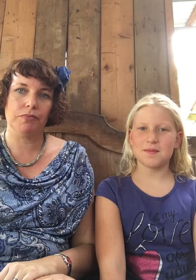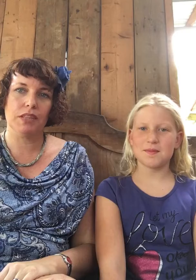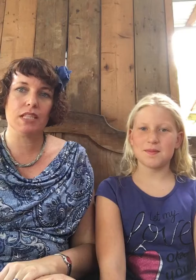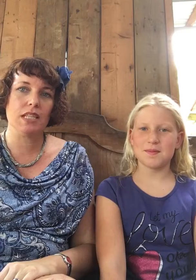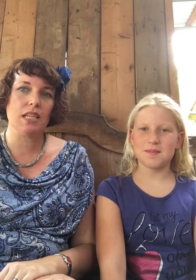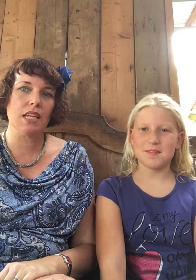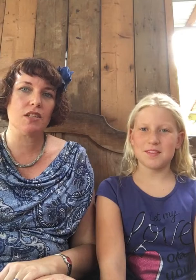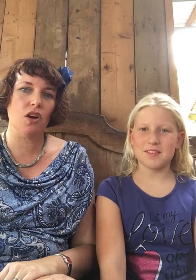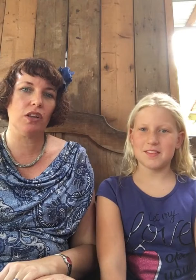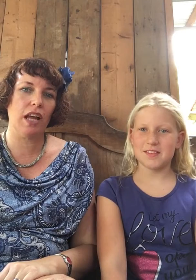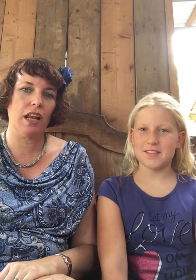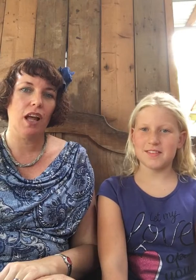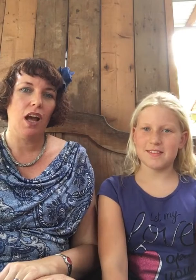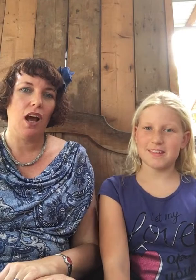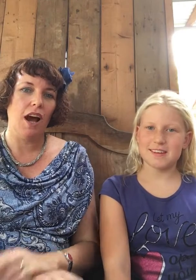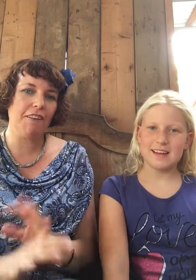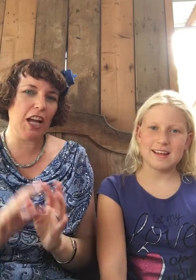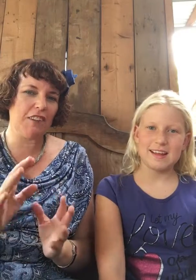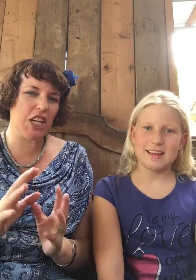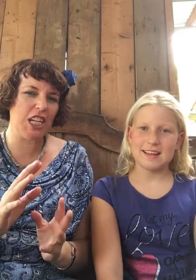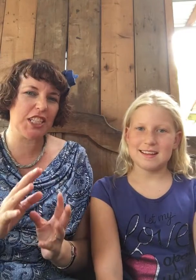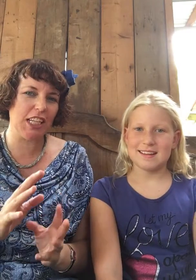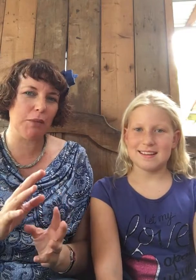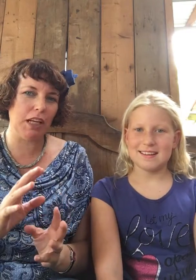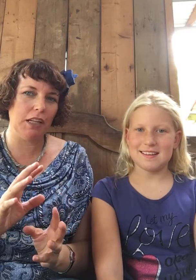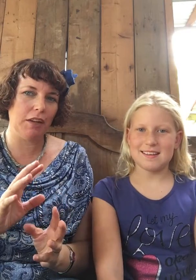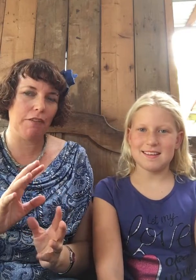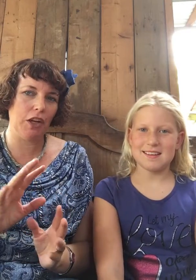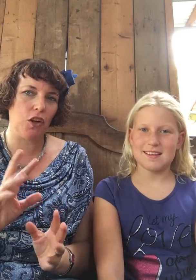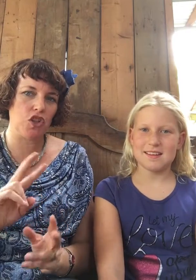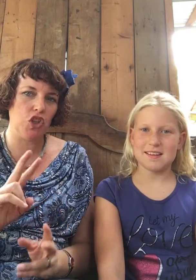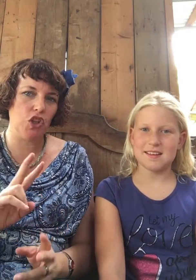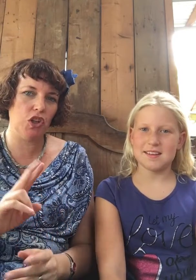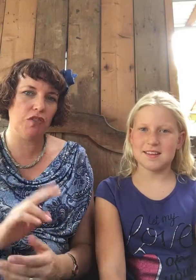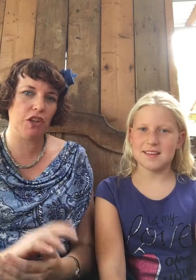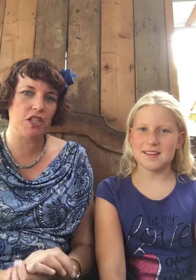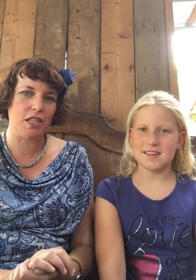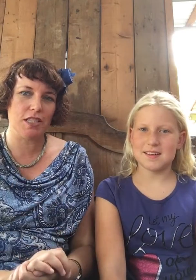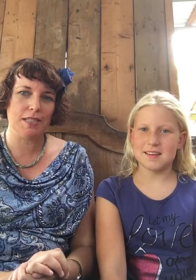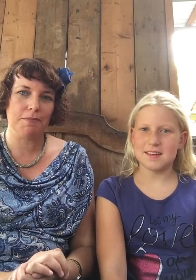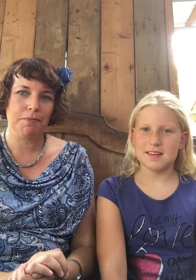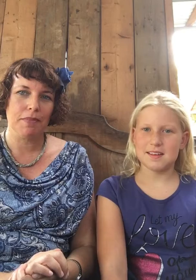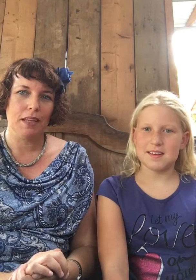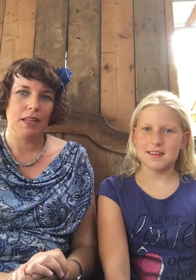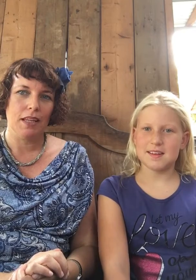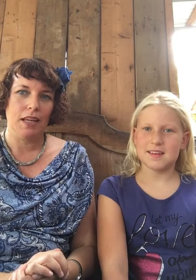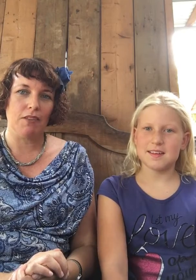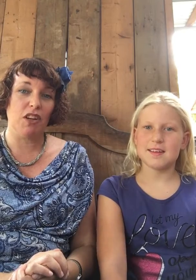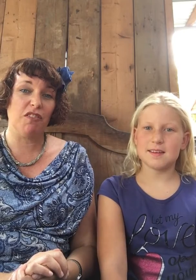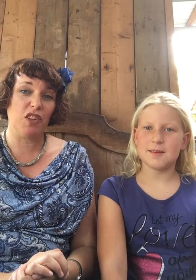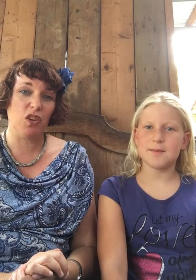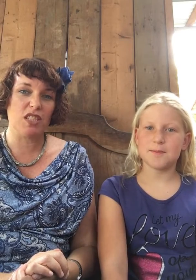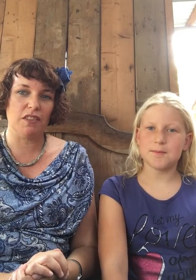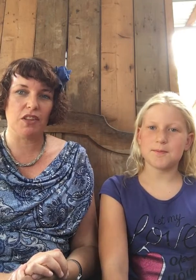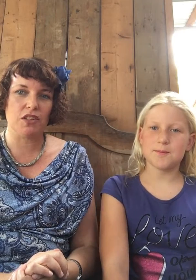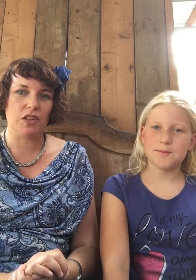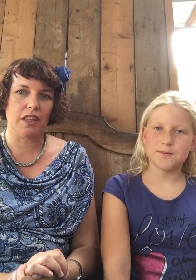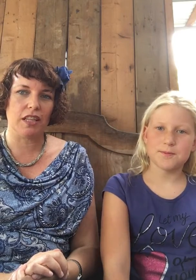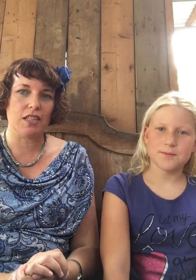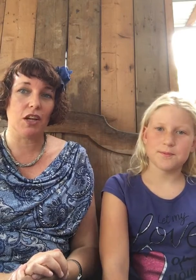this is a song that I've kind of changed a little bit. I've only got two verses. I've got a chorus and a verse sort of thing. So,